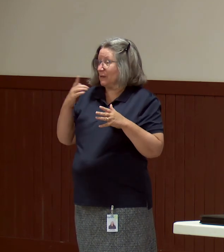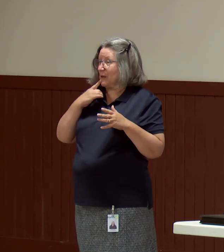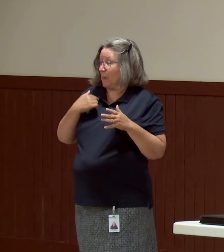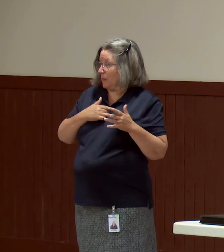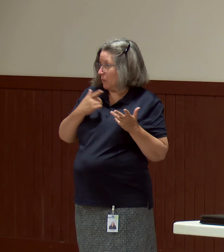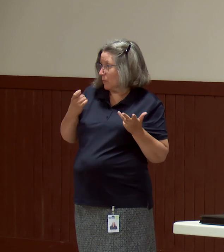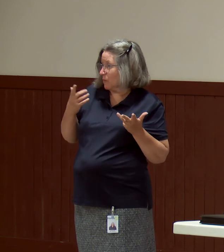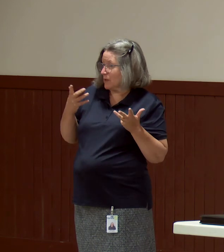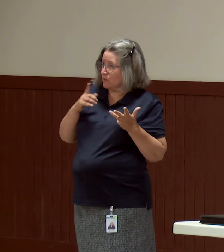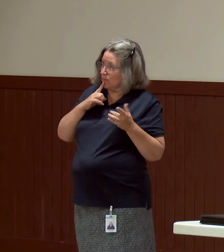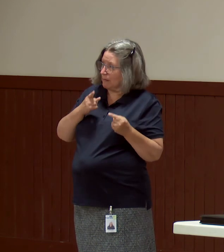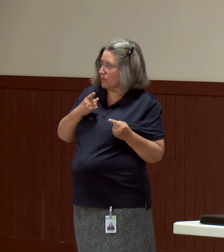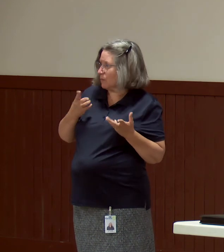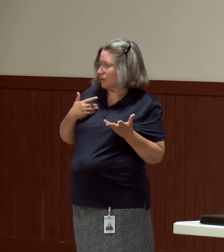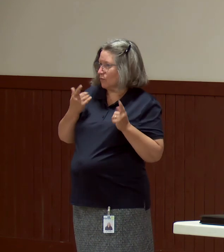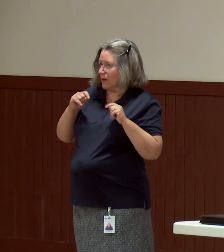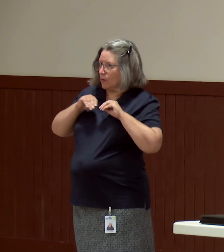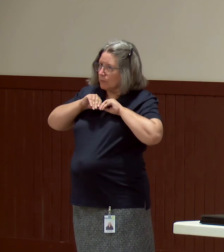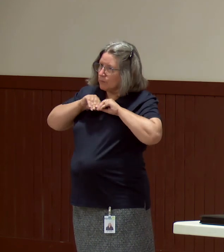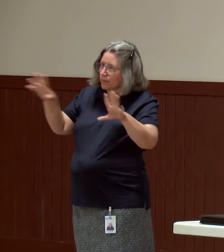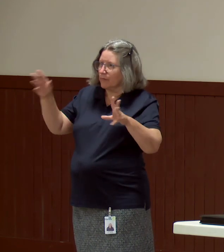struggle. But